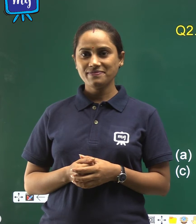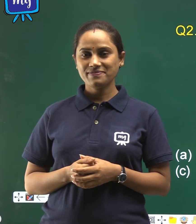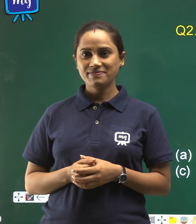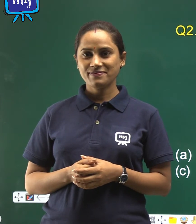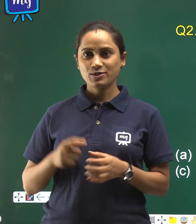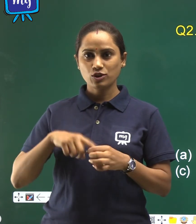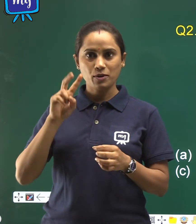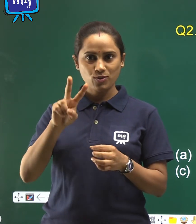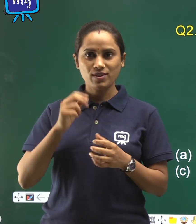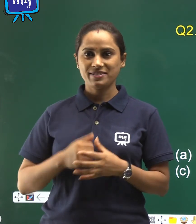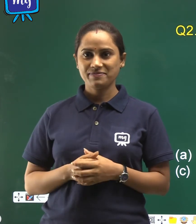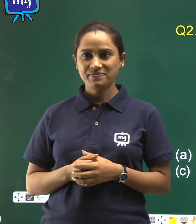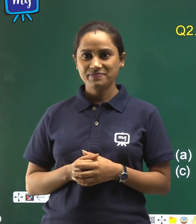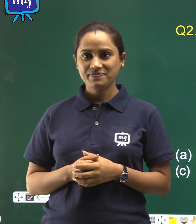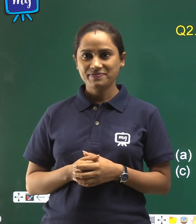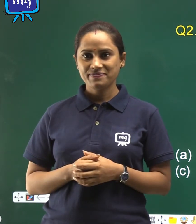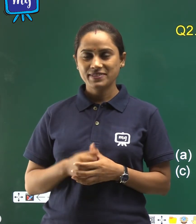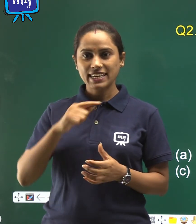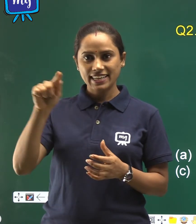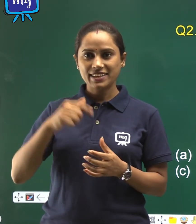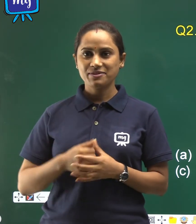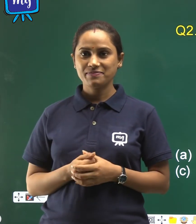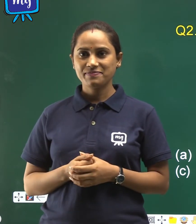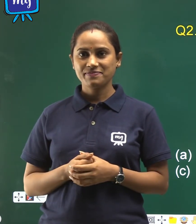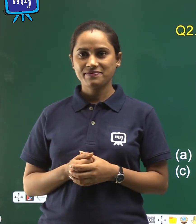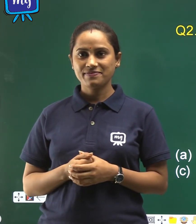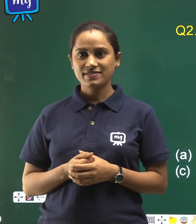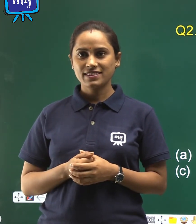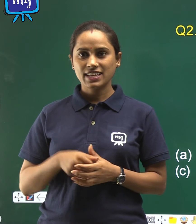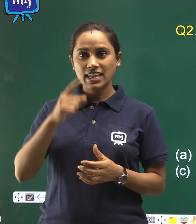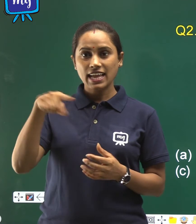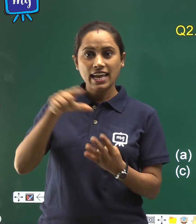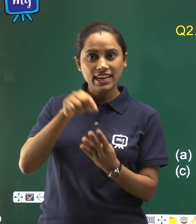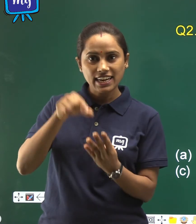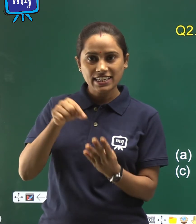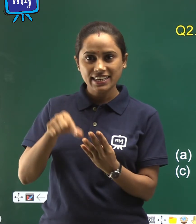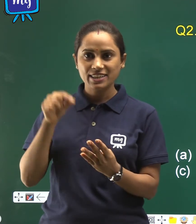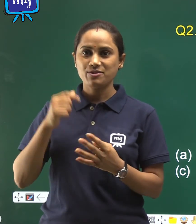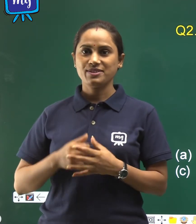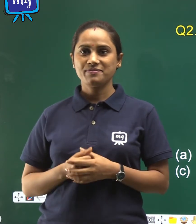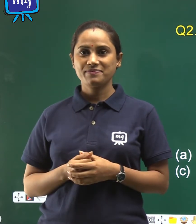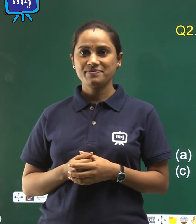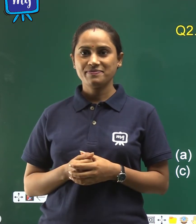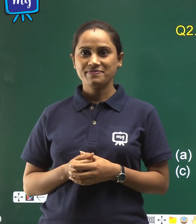Question number 2. Tick the correct alternative.